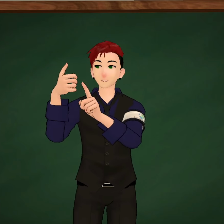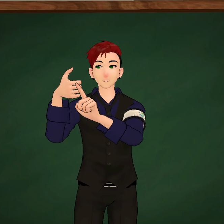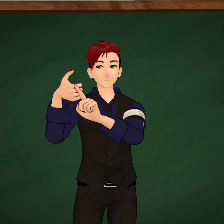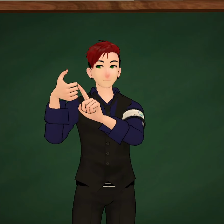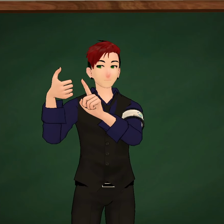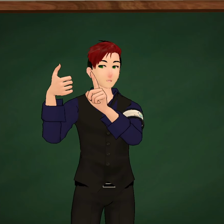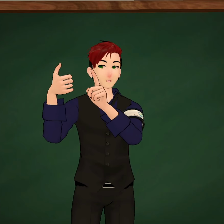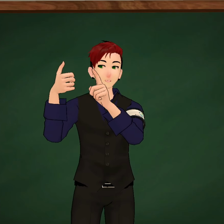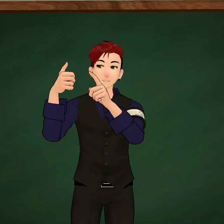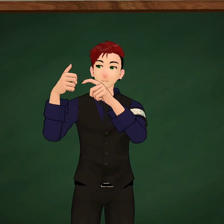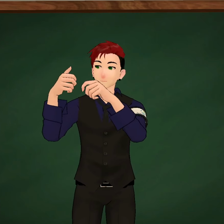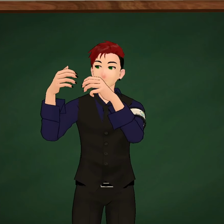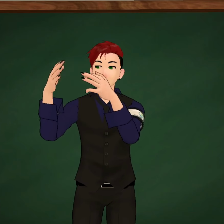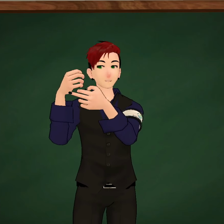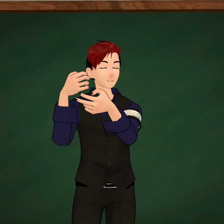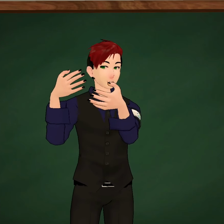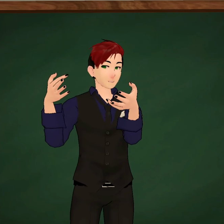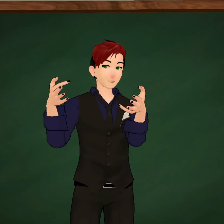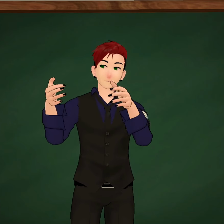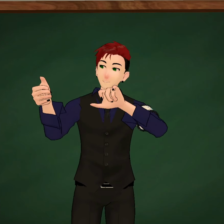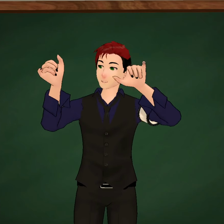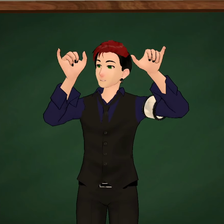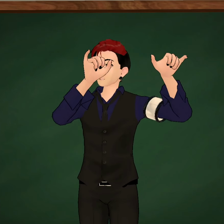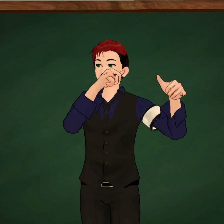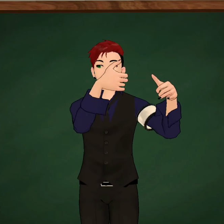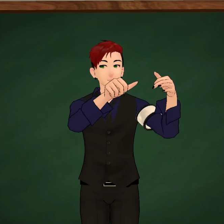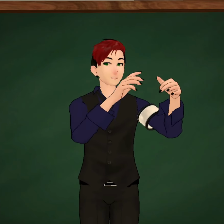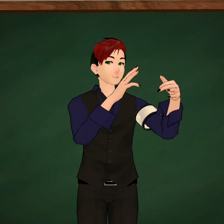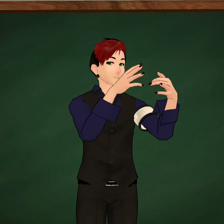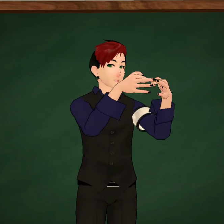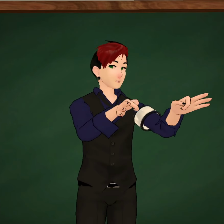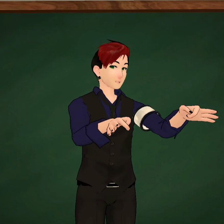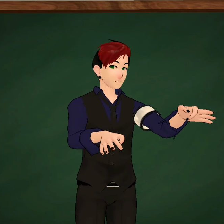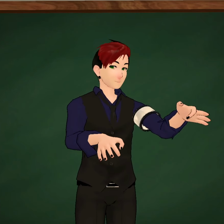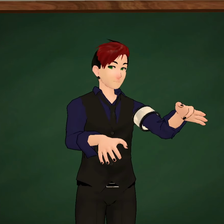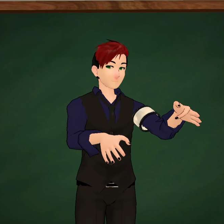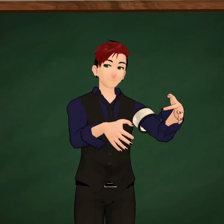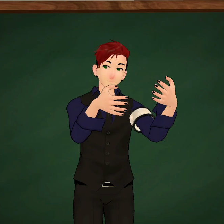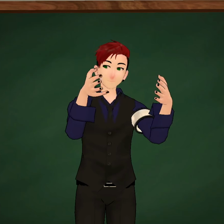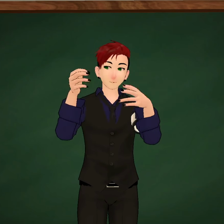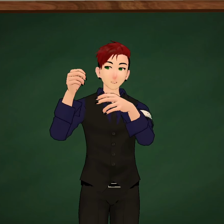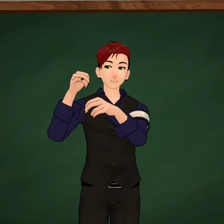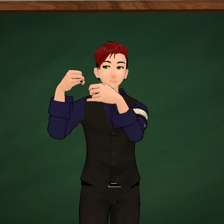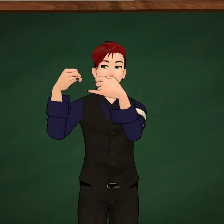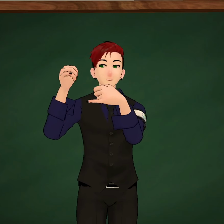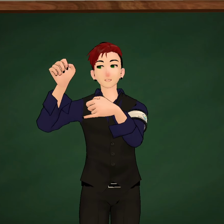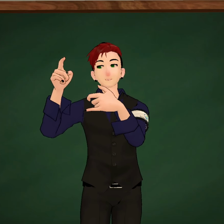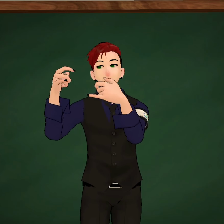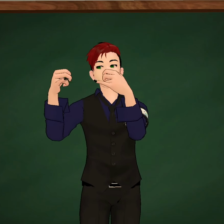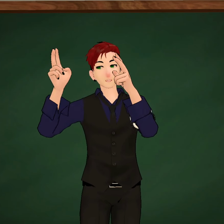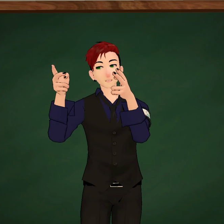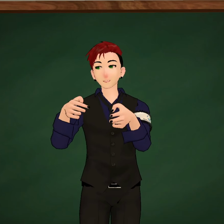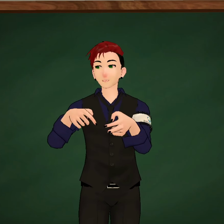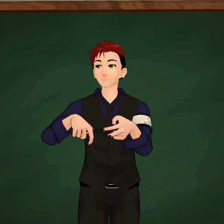its own everything, just like any spoken language. So yes, there are ASL idioms.